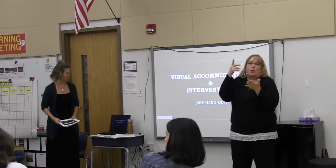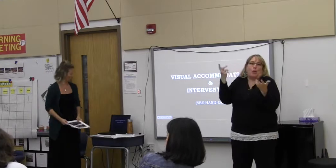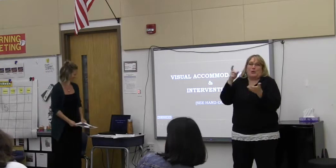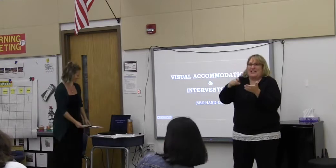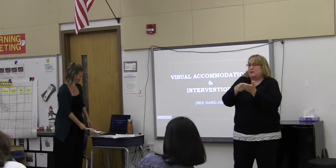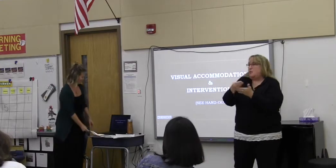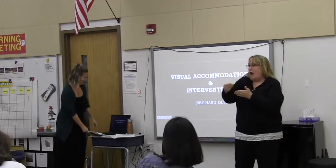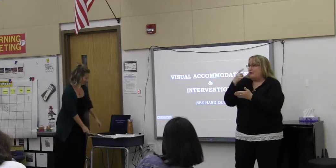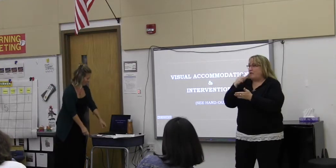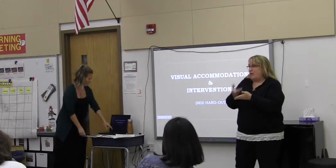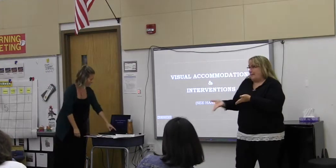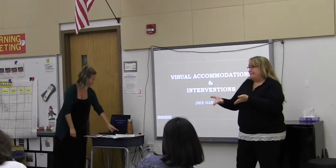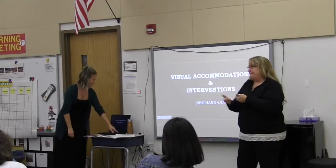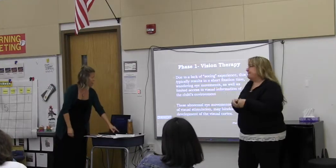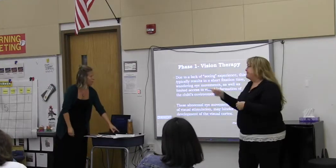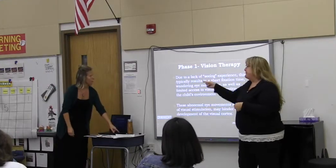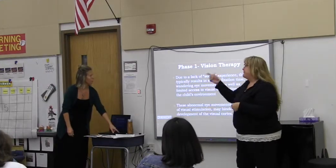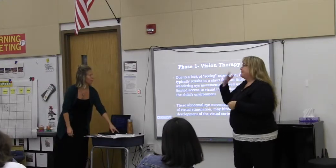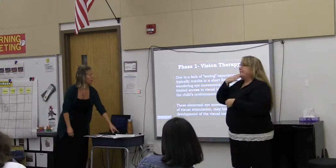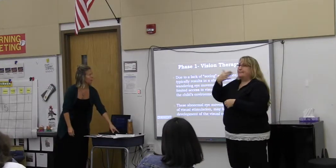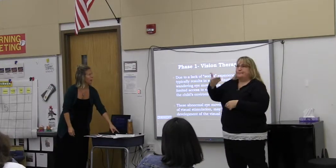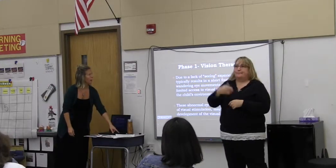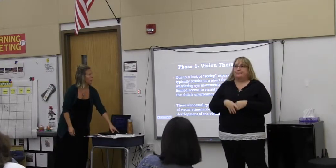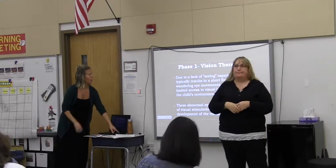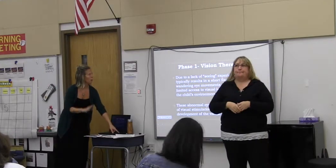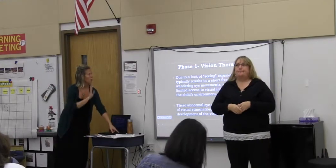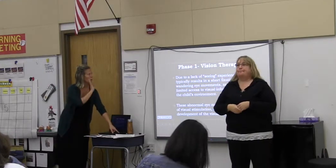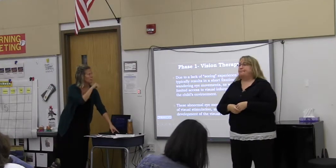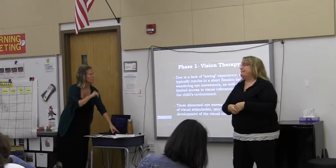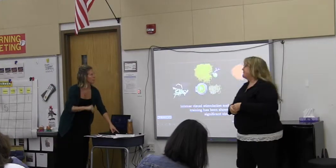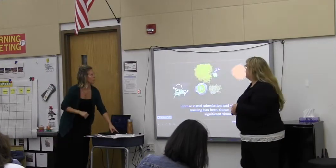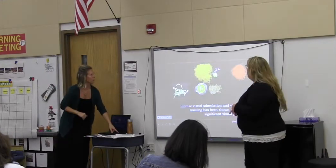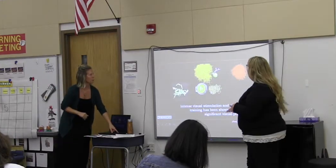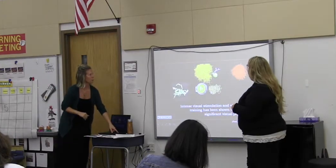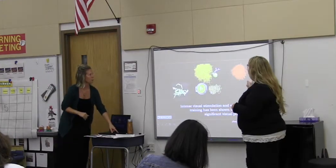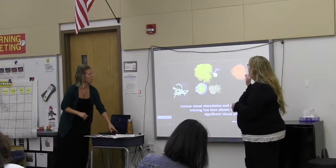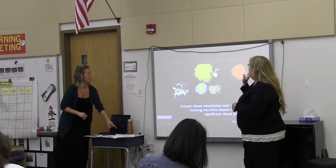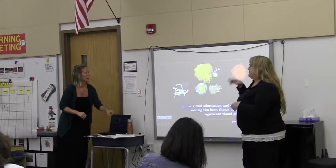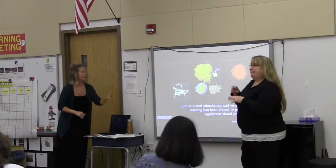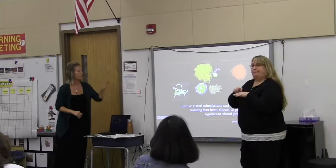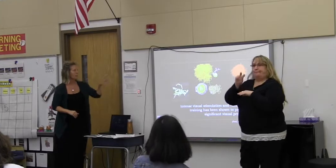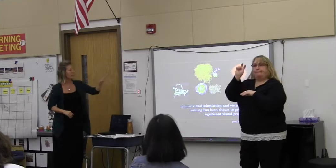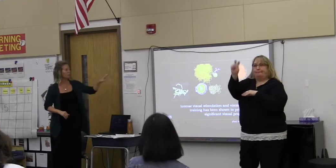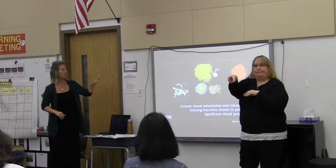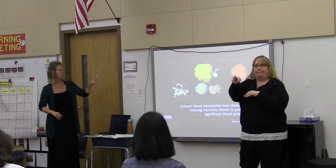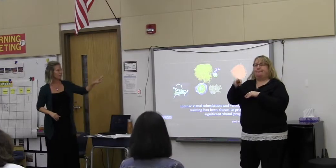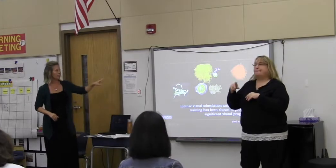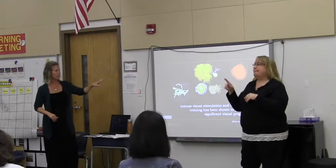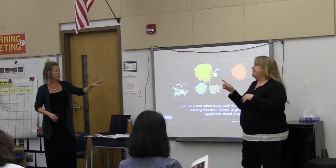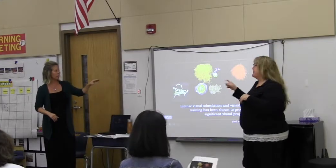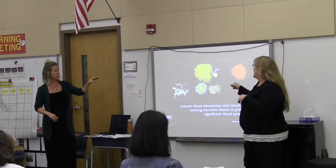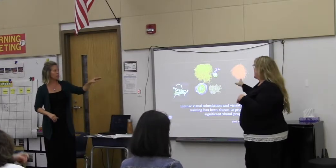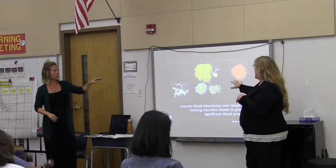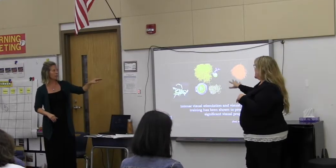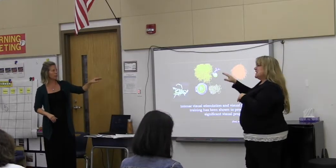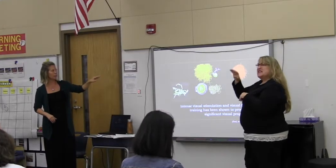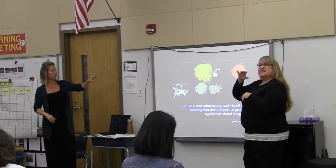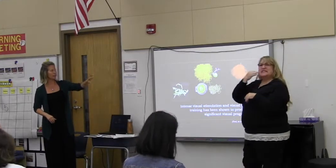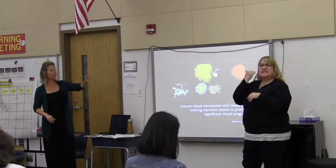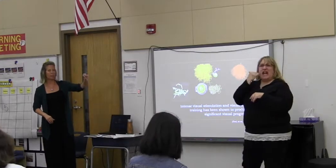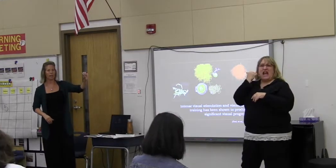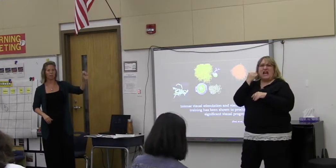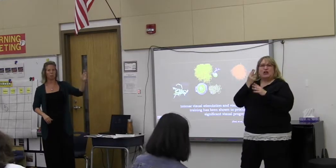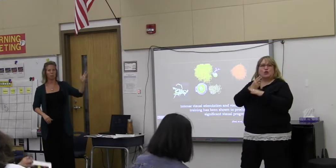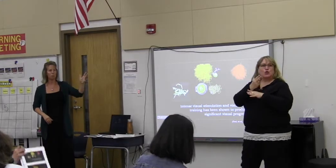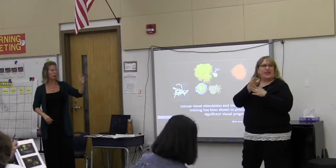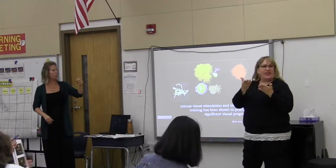Thank you. Okay. We're going to skip through this. This is kind of where Stan is, using things that,